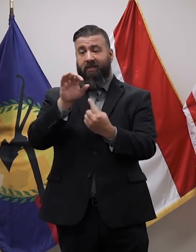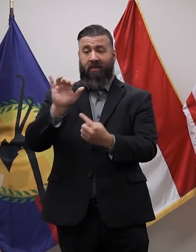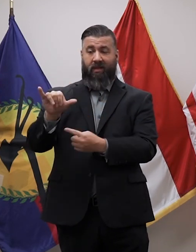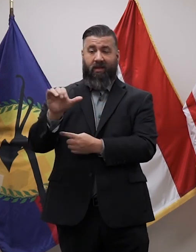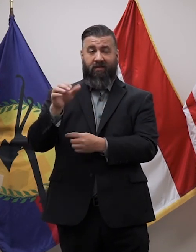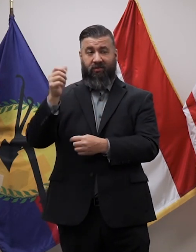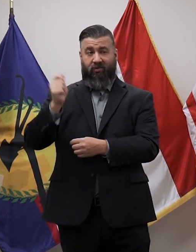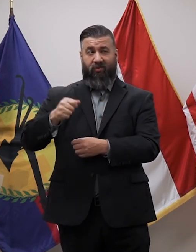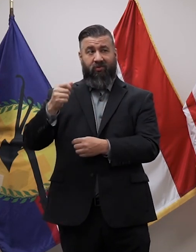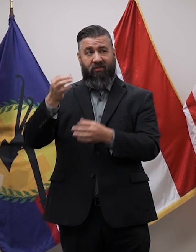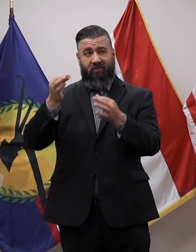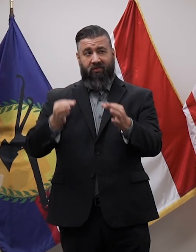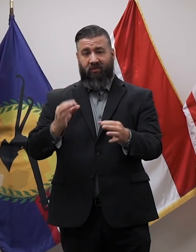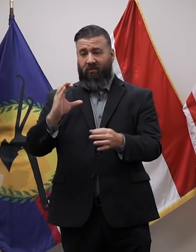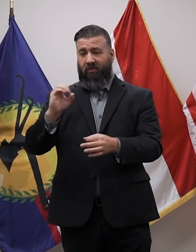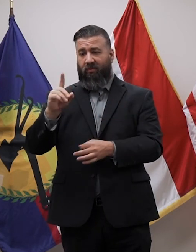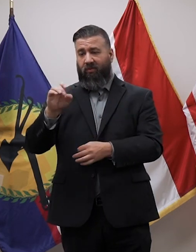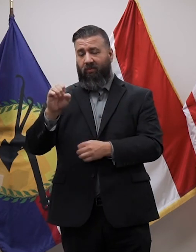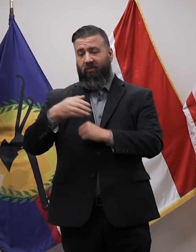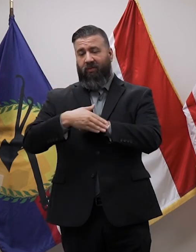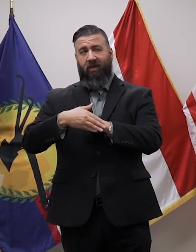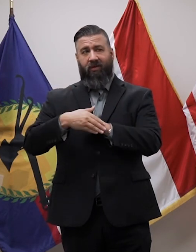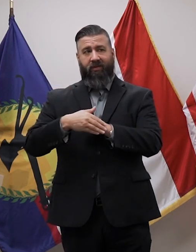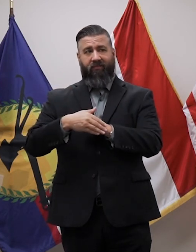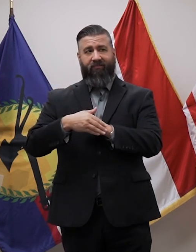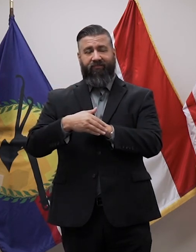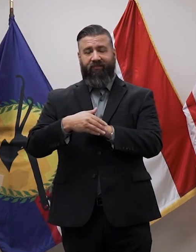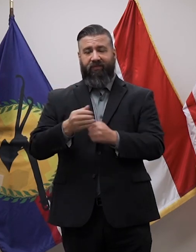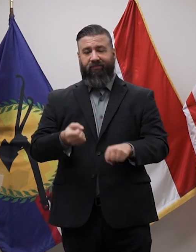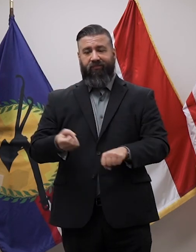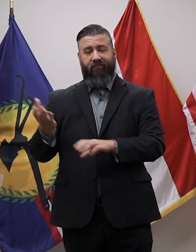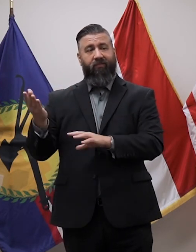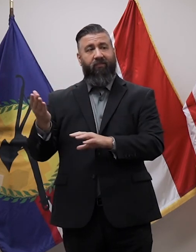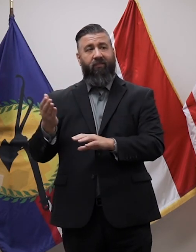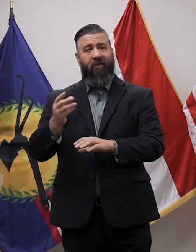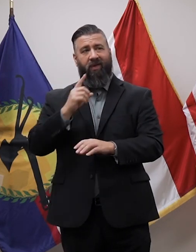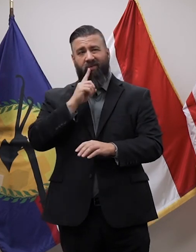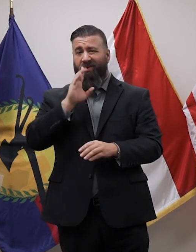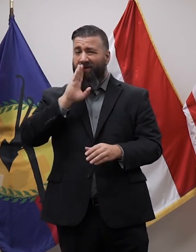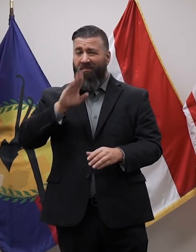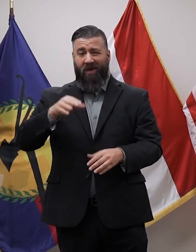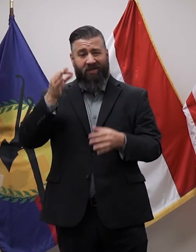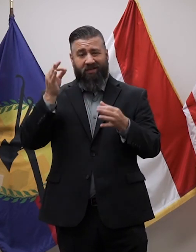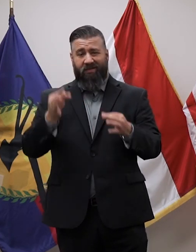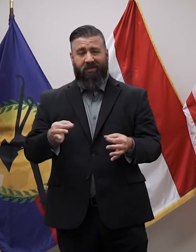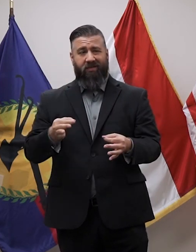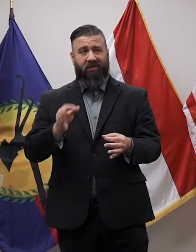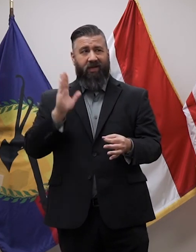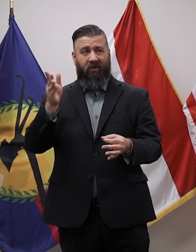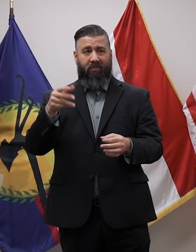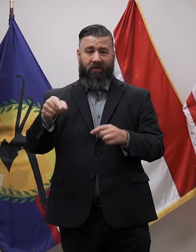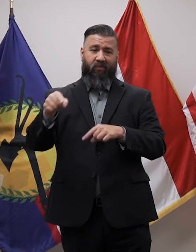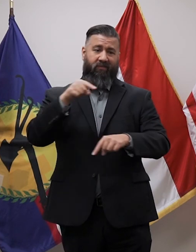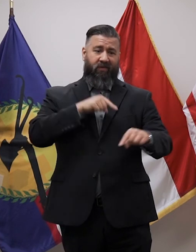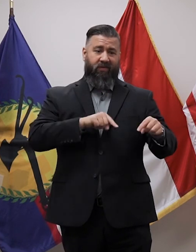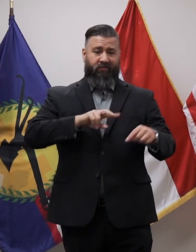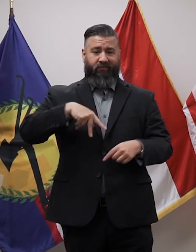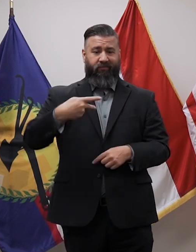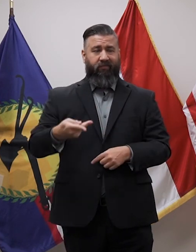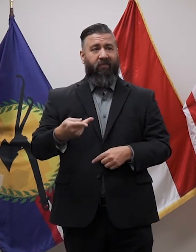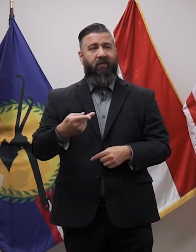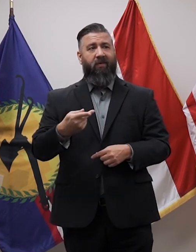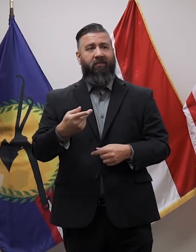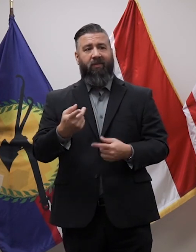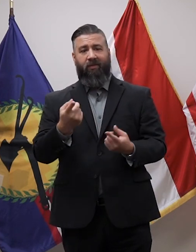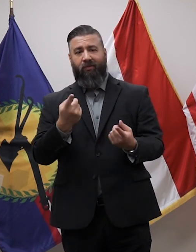is reversed on appeal. We expect that it is such a poorly written decision that someday it will be reversed. The question is in